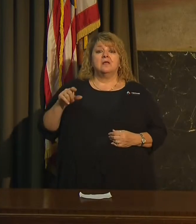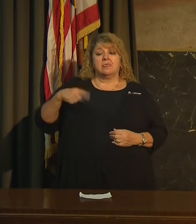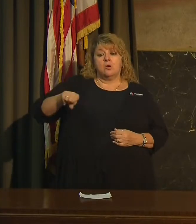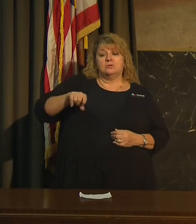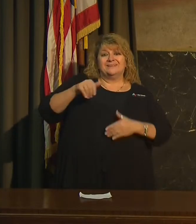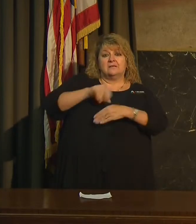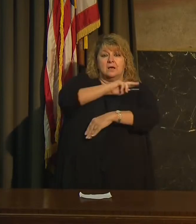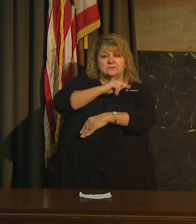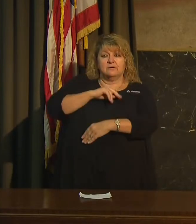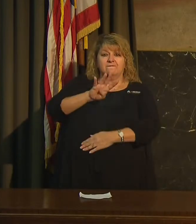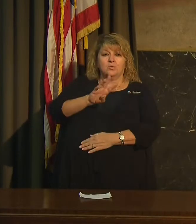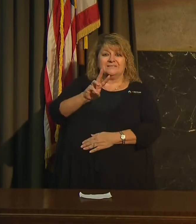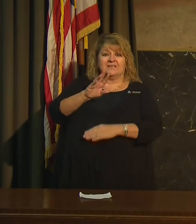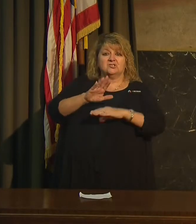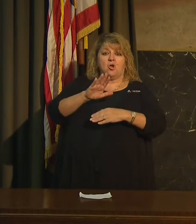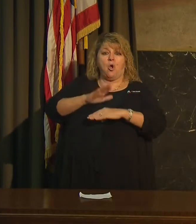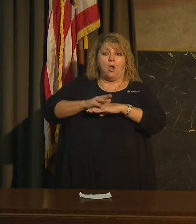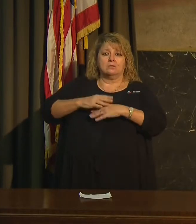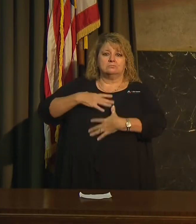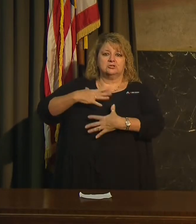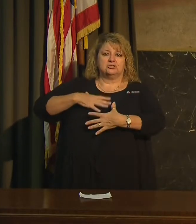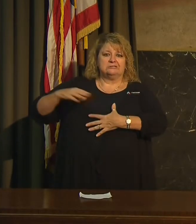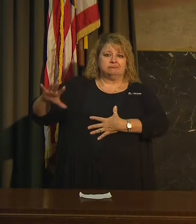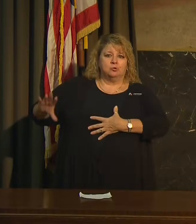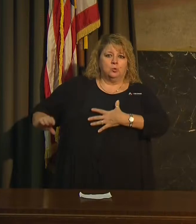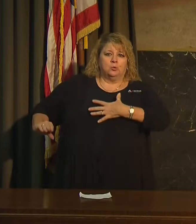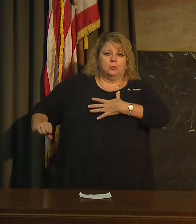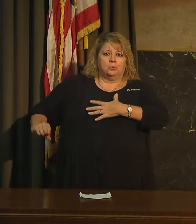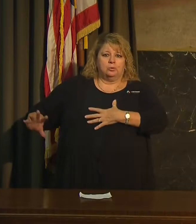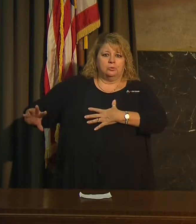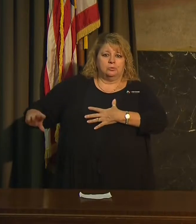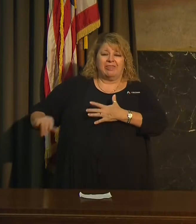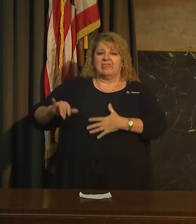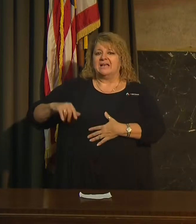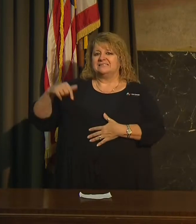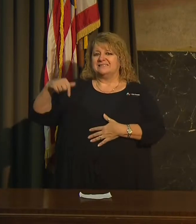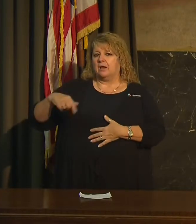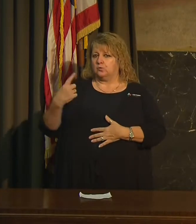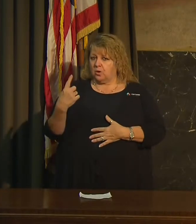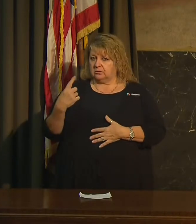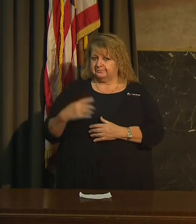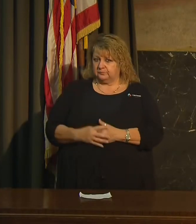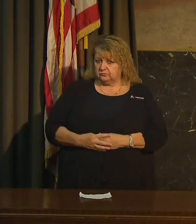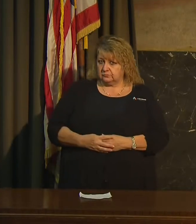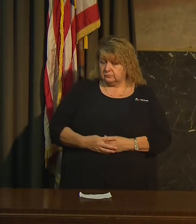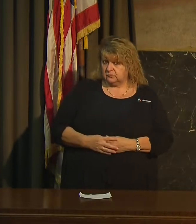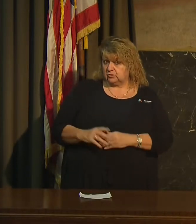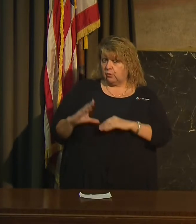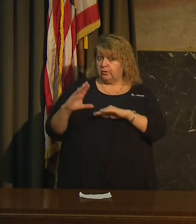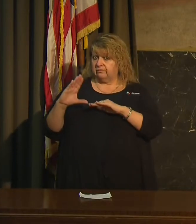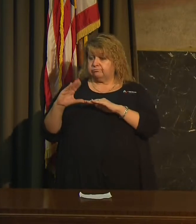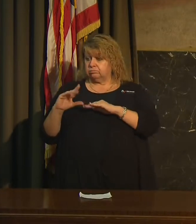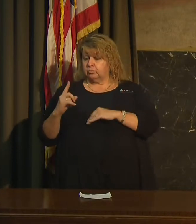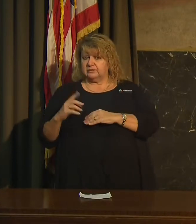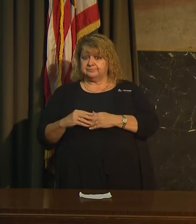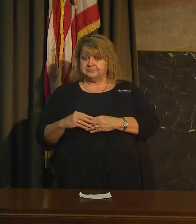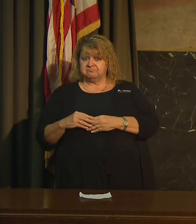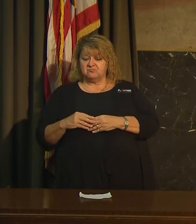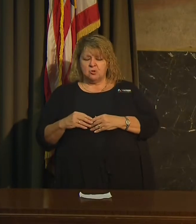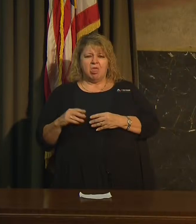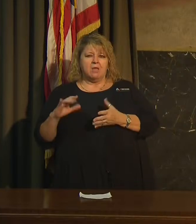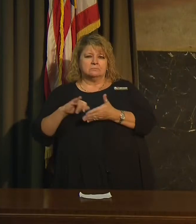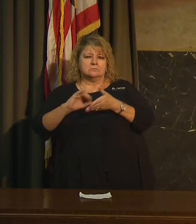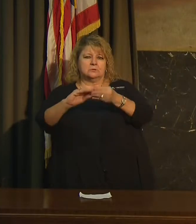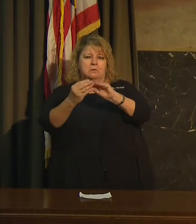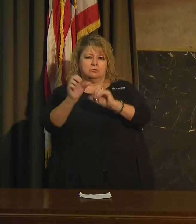are on mechanical ventilators, and that's down 1 from yesterday's report. So I'm going to turn it